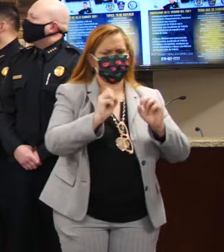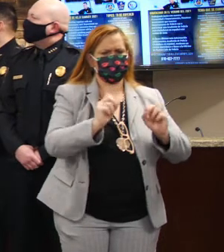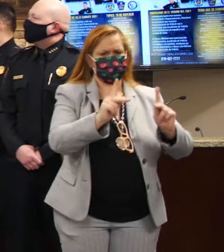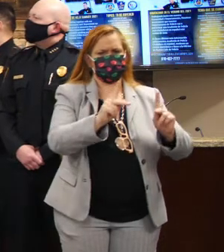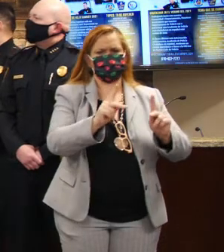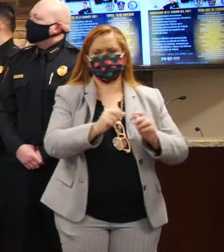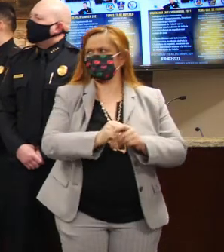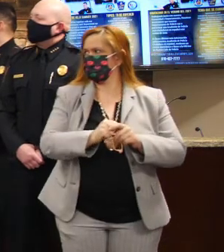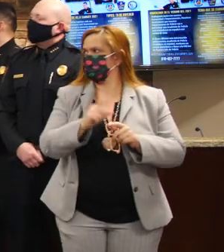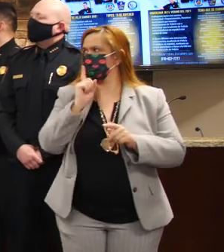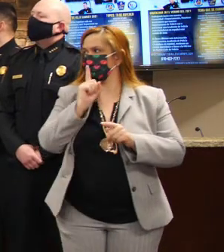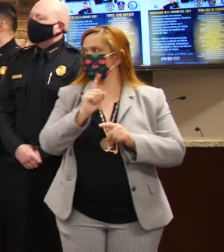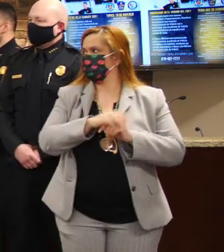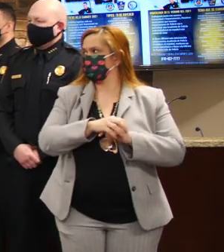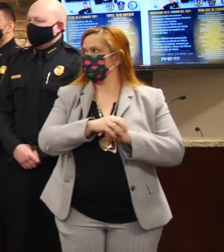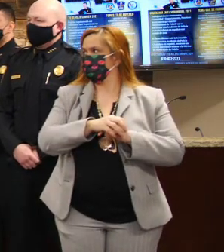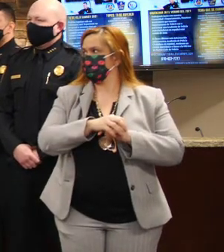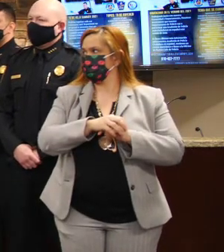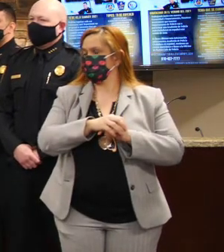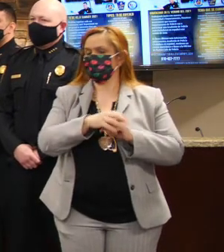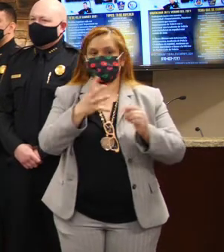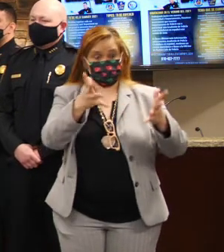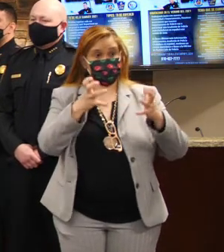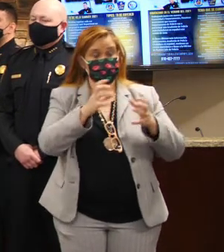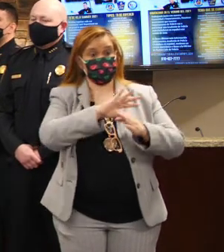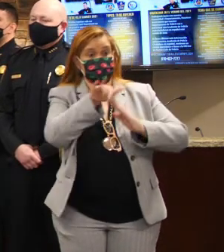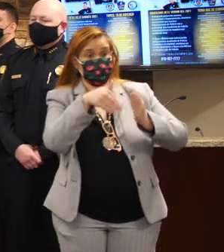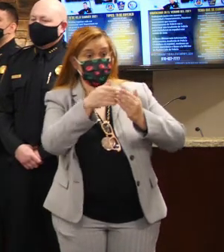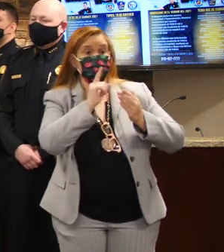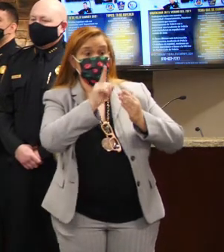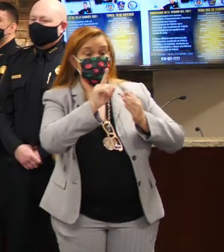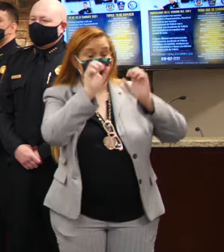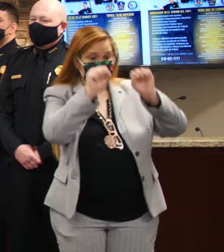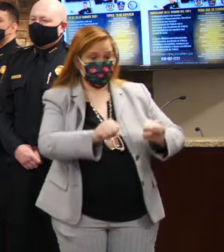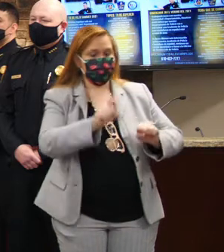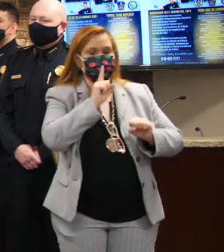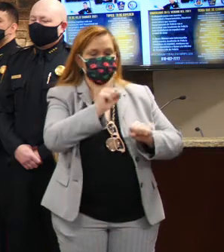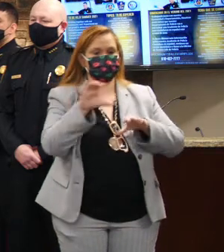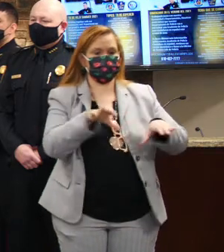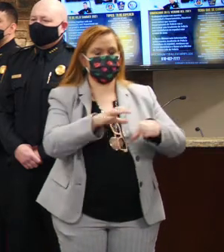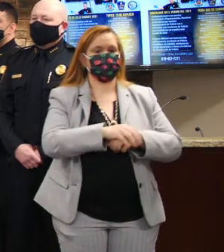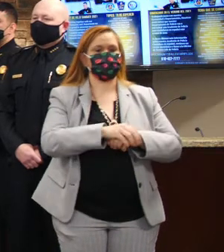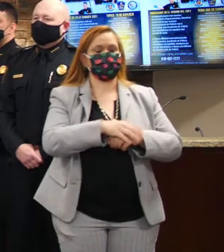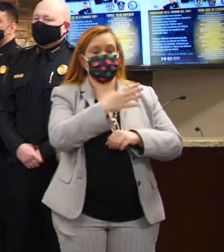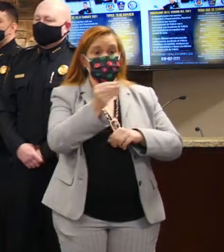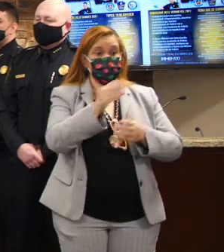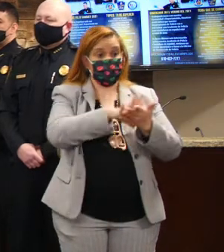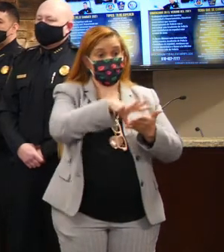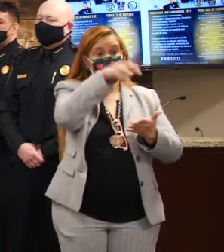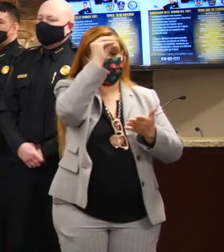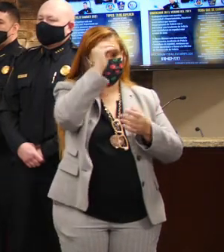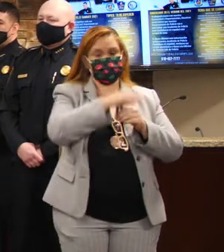also contact the chief's office. There's gonna be a phone number provided. We only have a limited amount of spots. And then